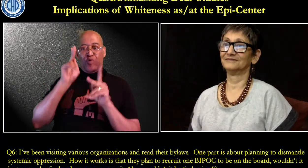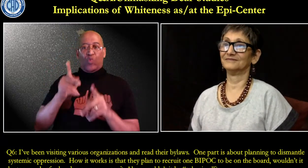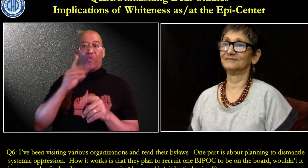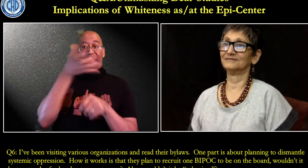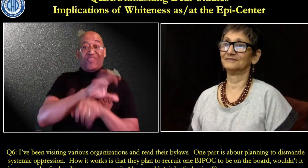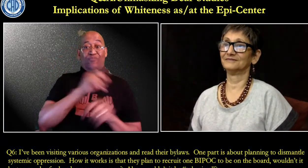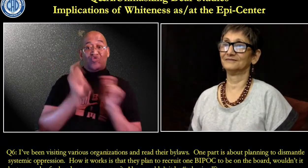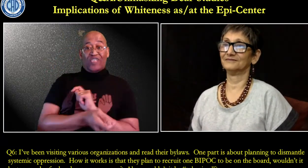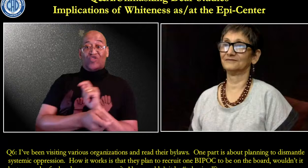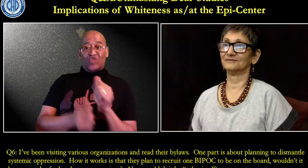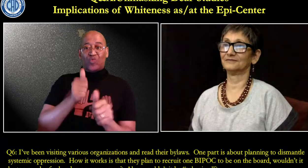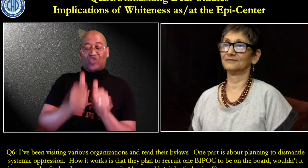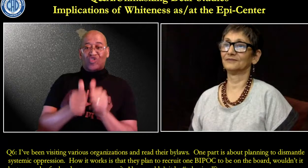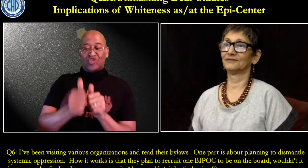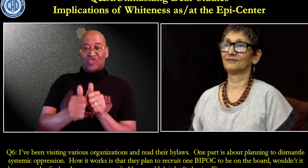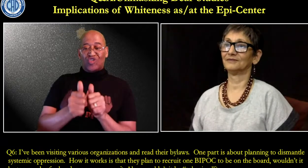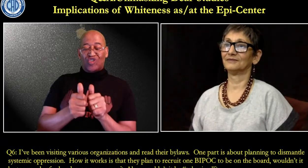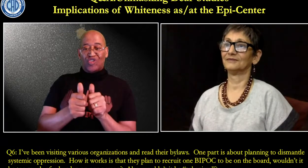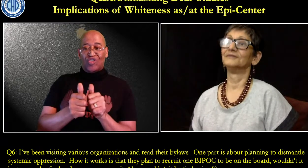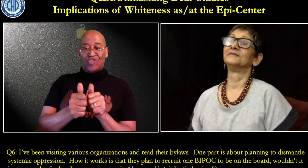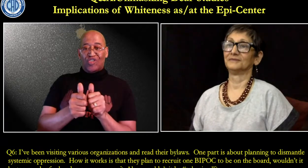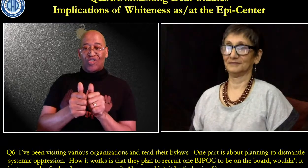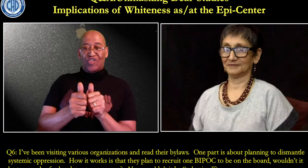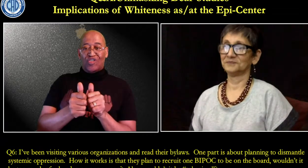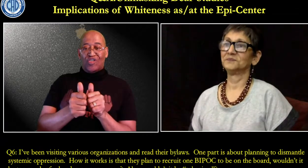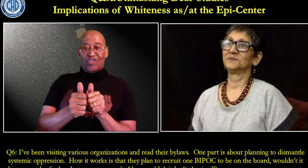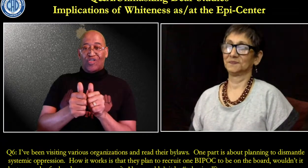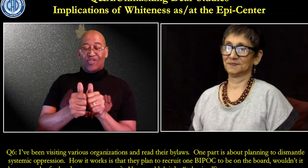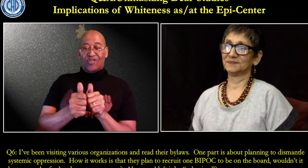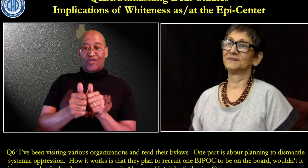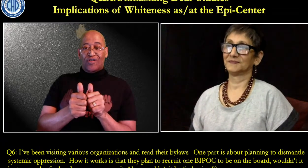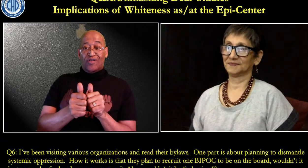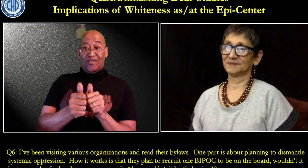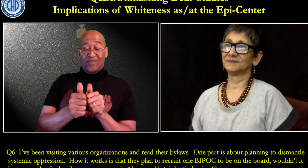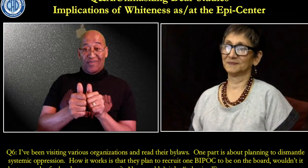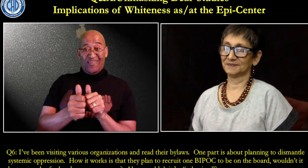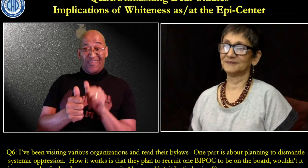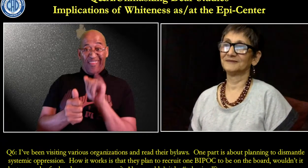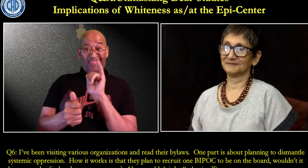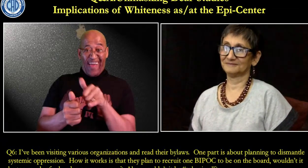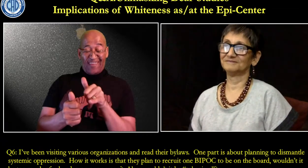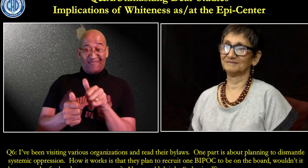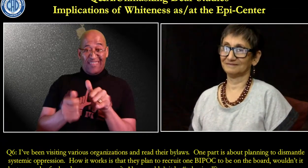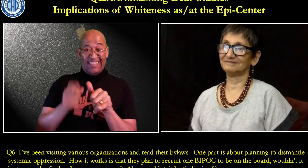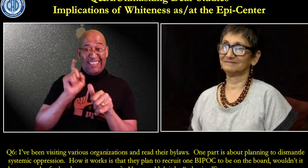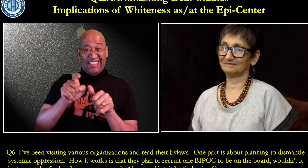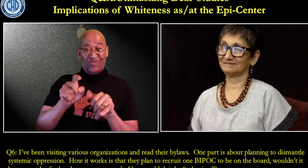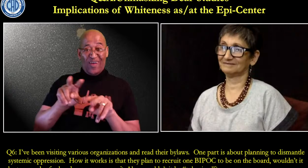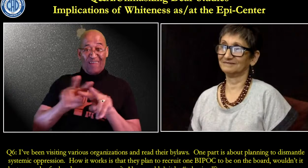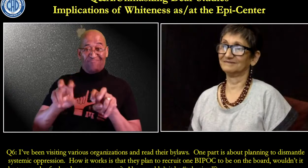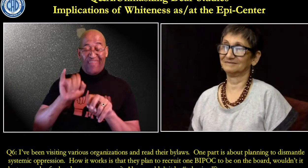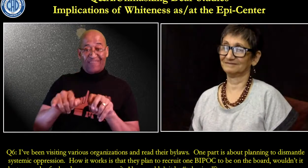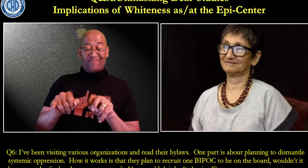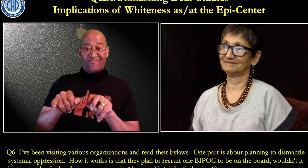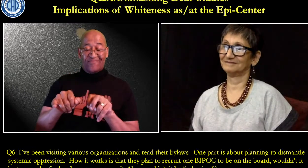And literally afraid of that uproar that could happen. But that's what's going to force the change. Which one do you want?